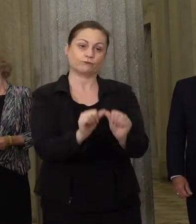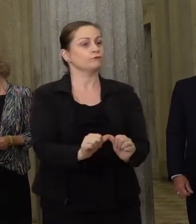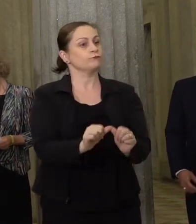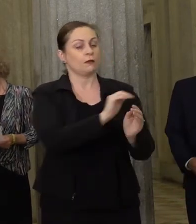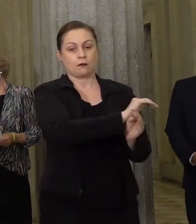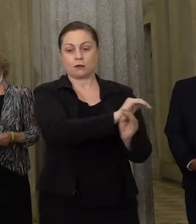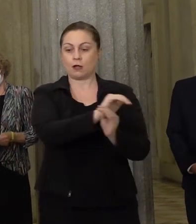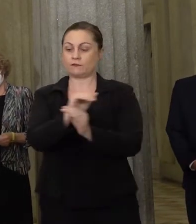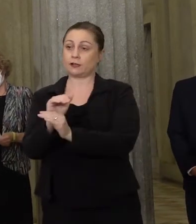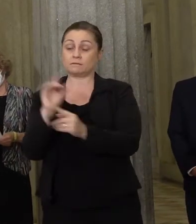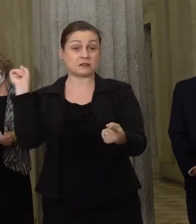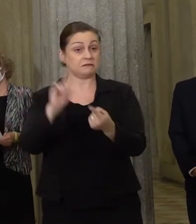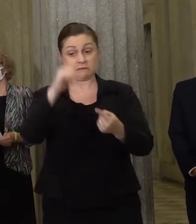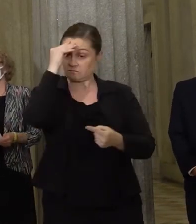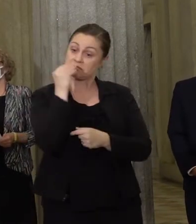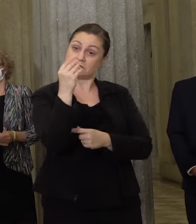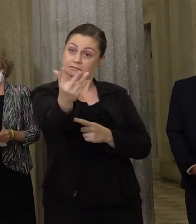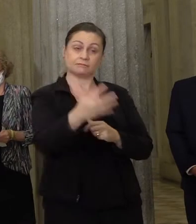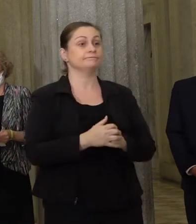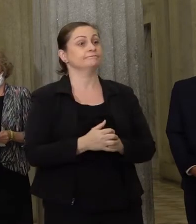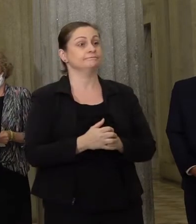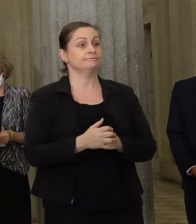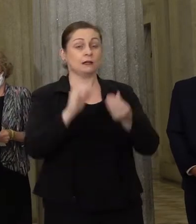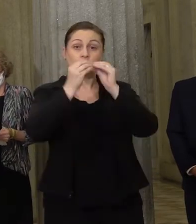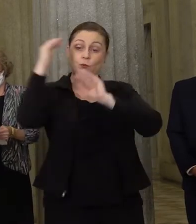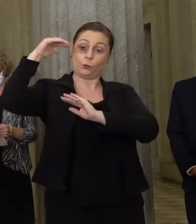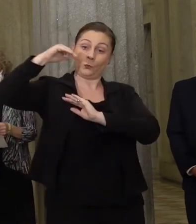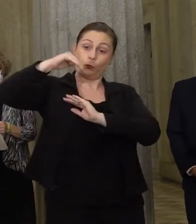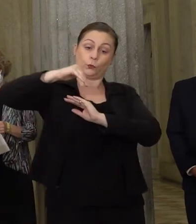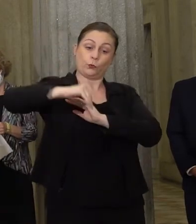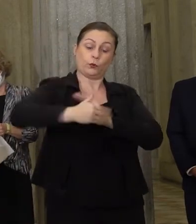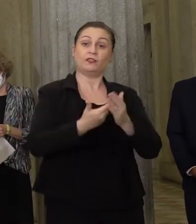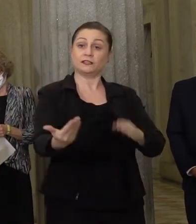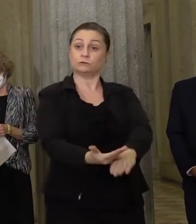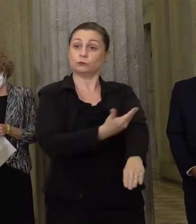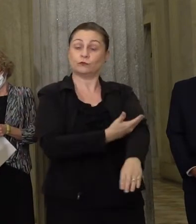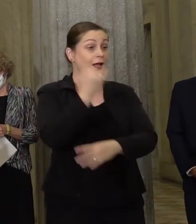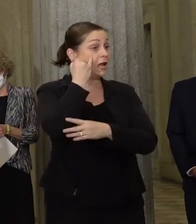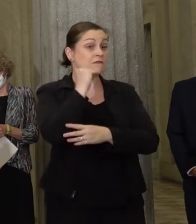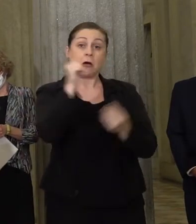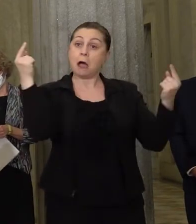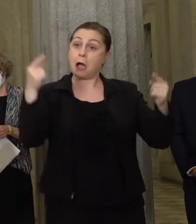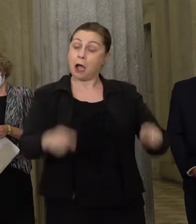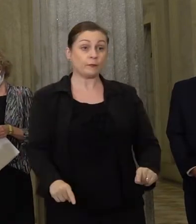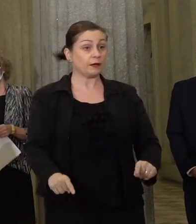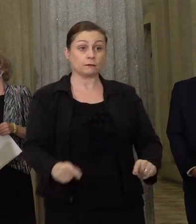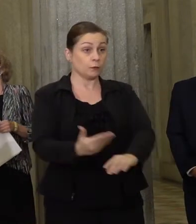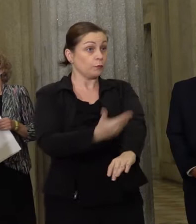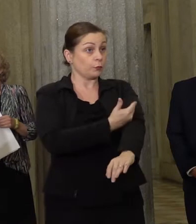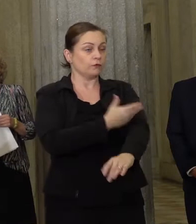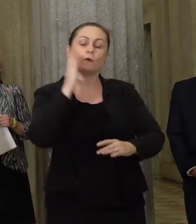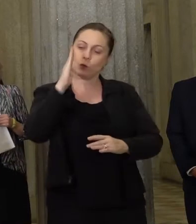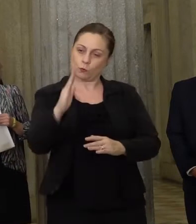nightly until further notice, until things get better. And if things don't get better, then we'll take other